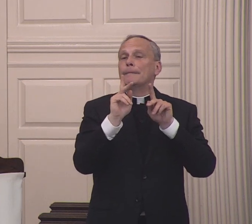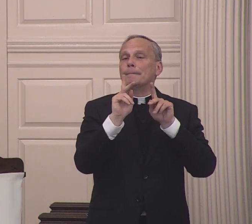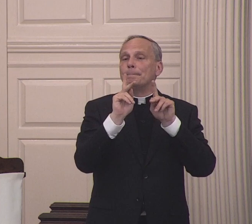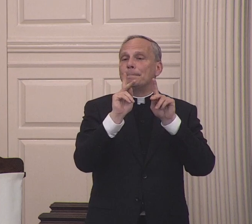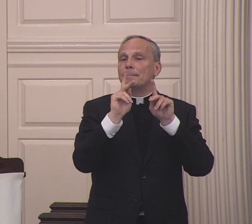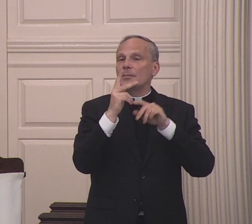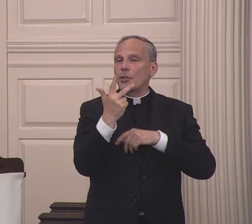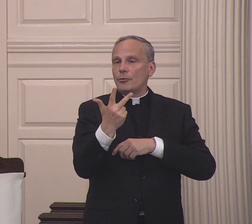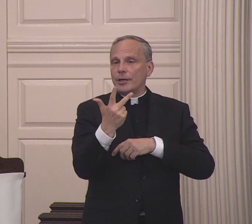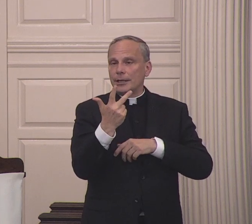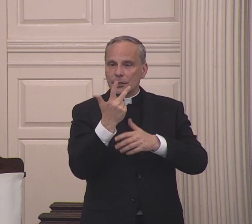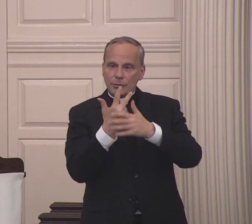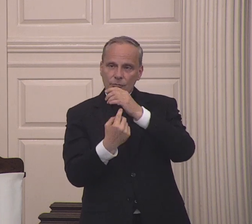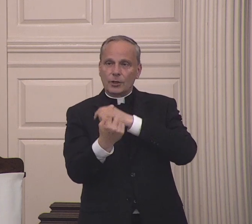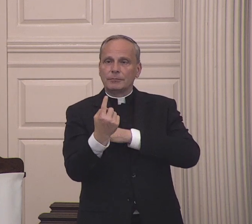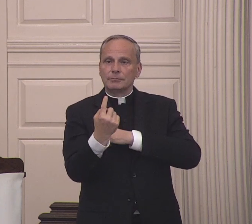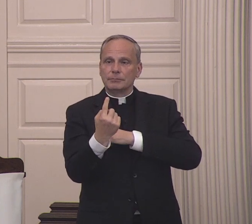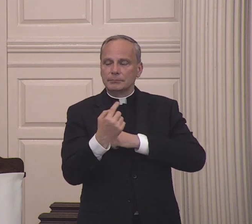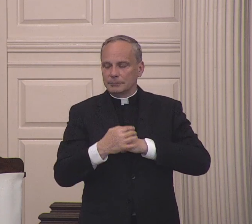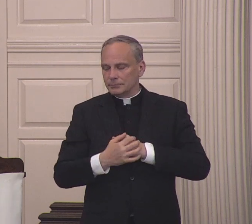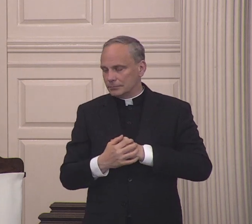triune.